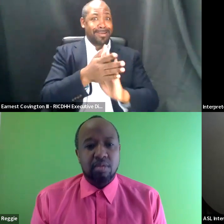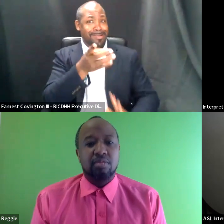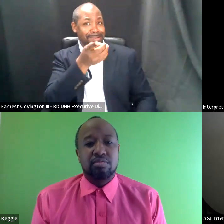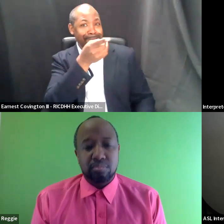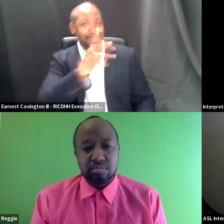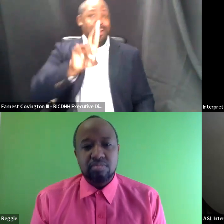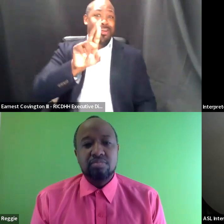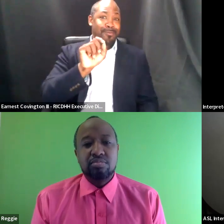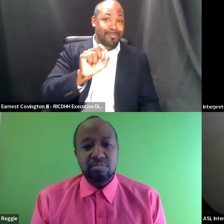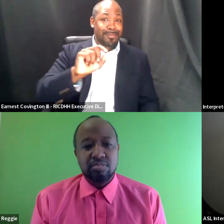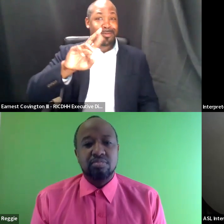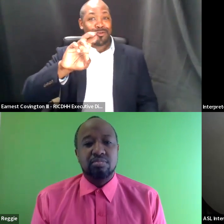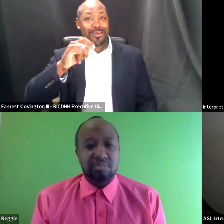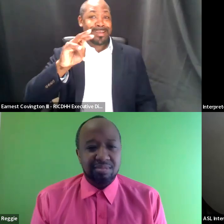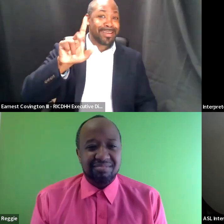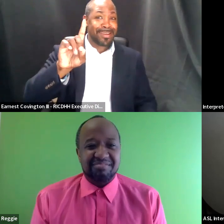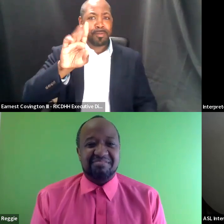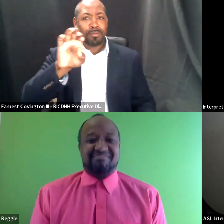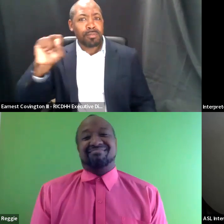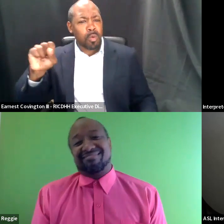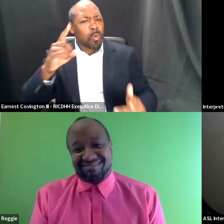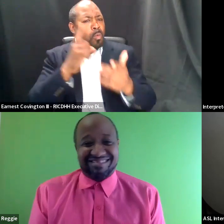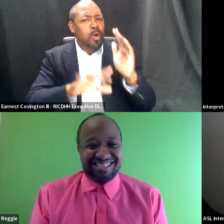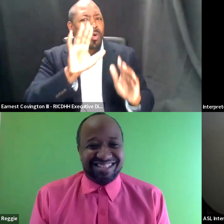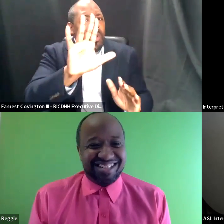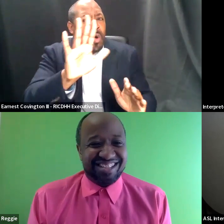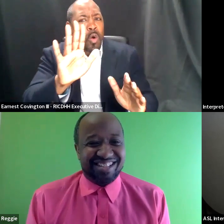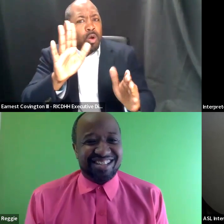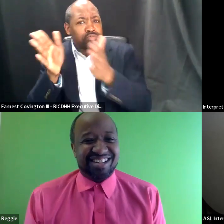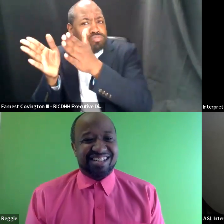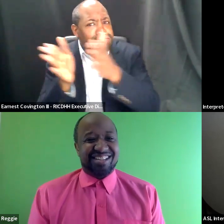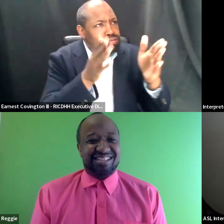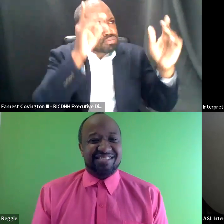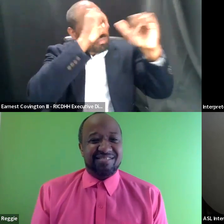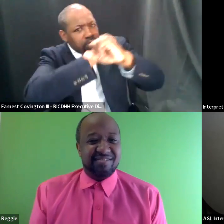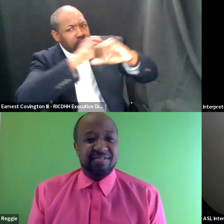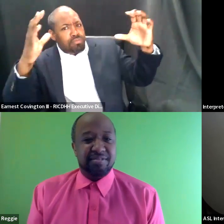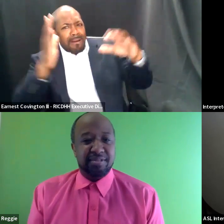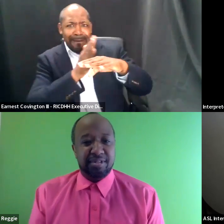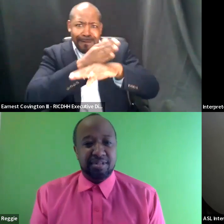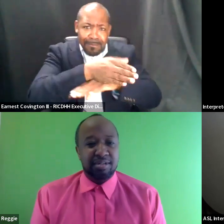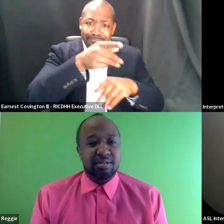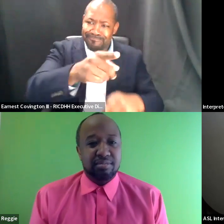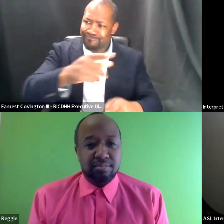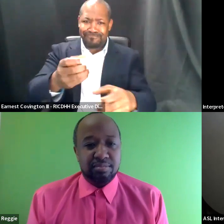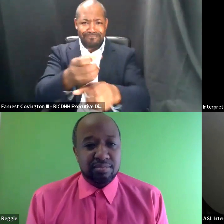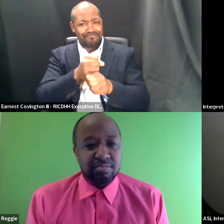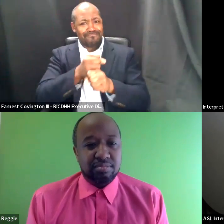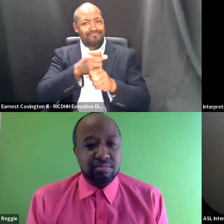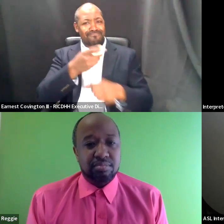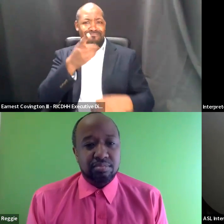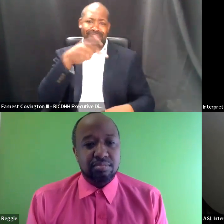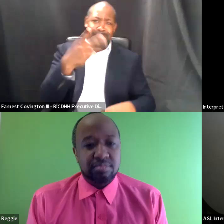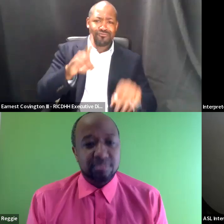dissertation process and you get those fancy initials in front of your name and you become a doctor? What do